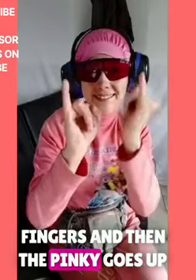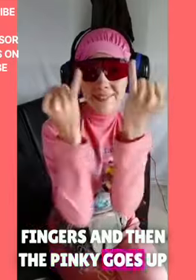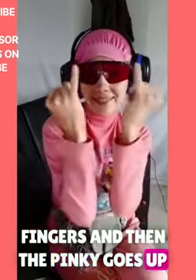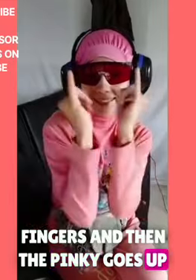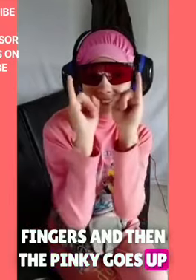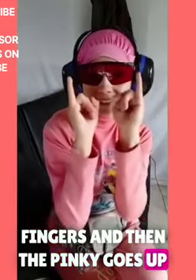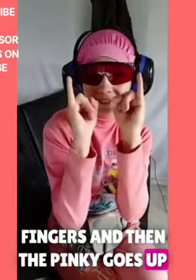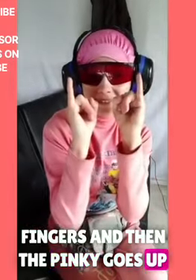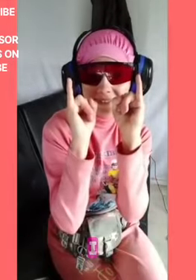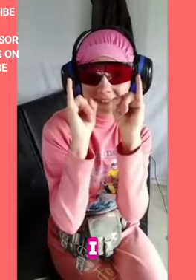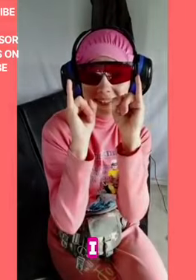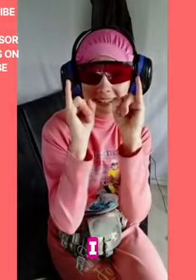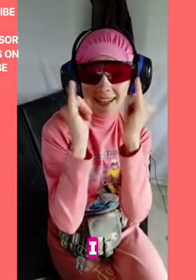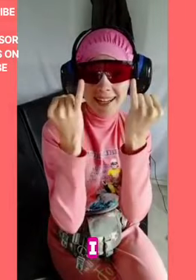up. I.